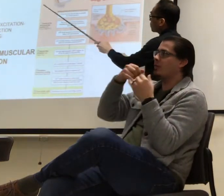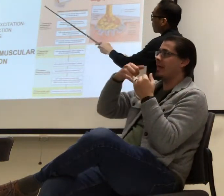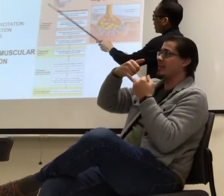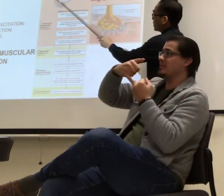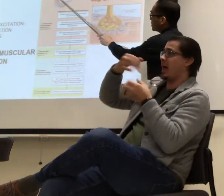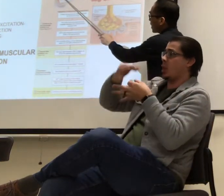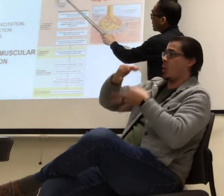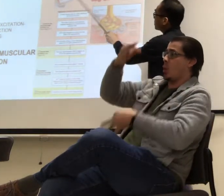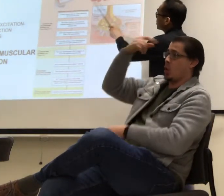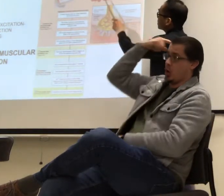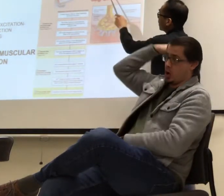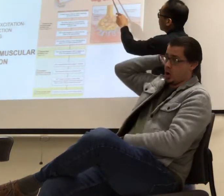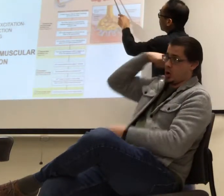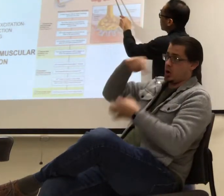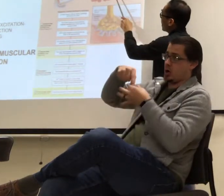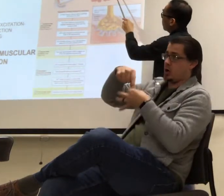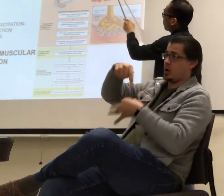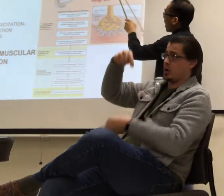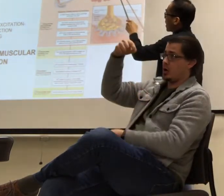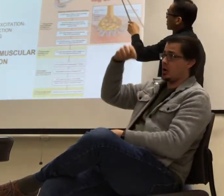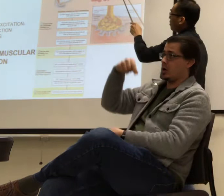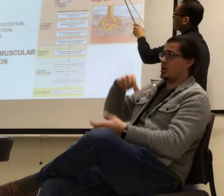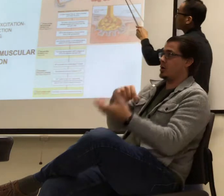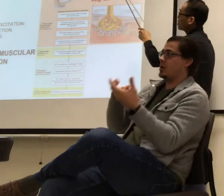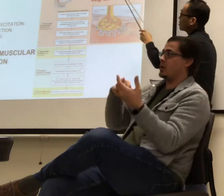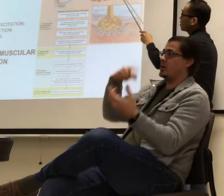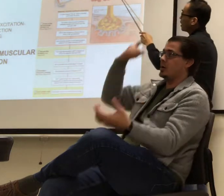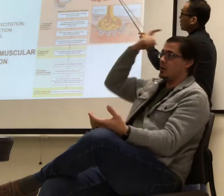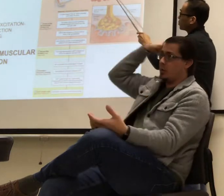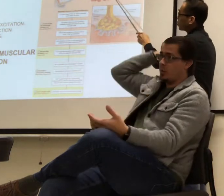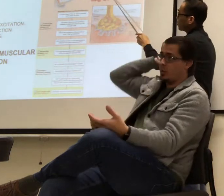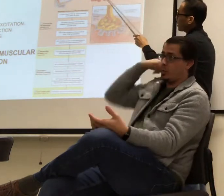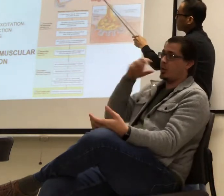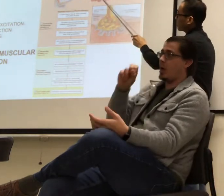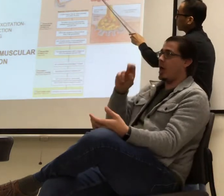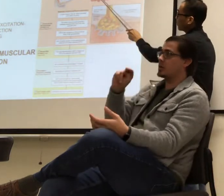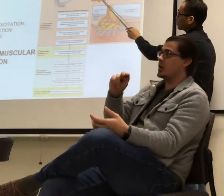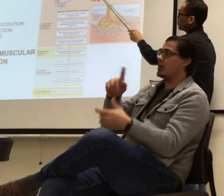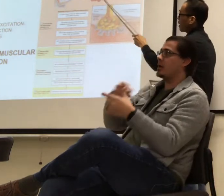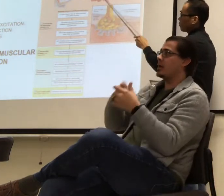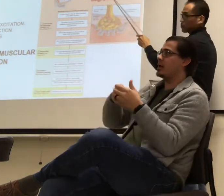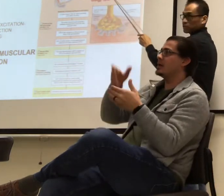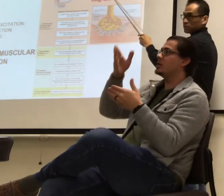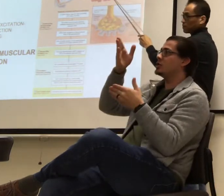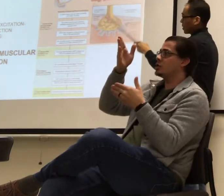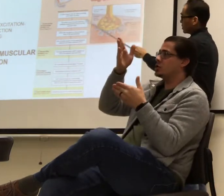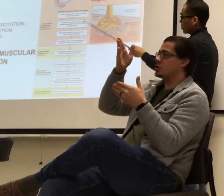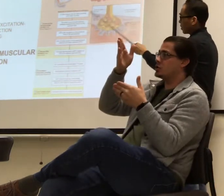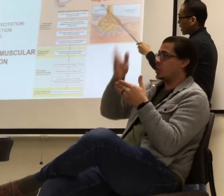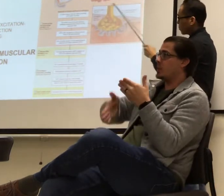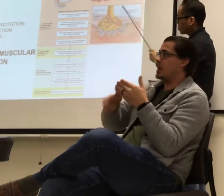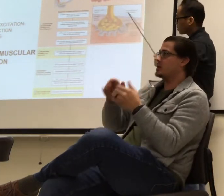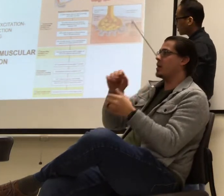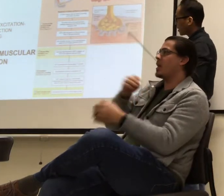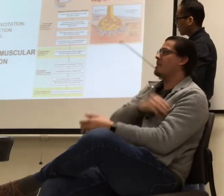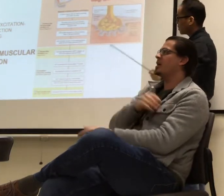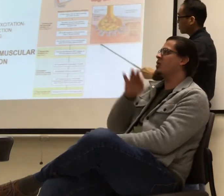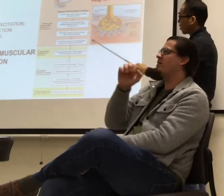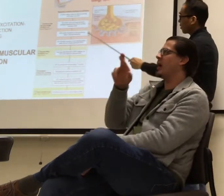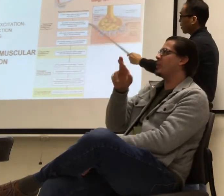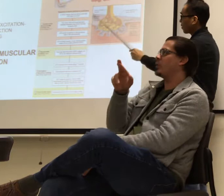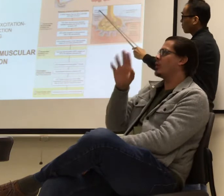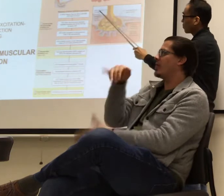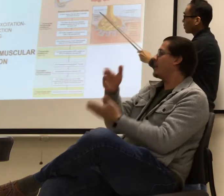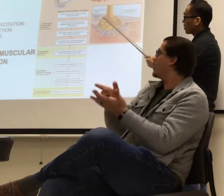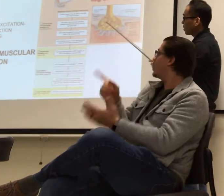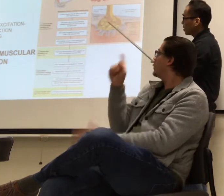cord, and it sends this telephone cable, the axon, and it terminates on the muscle fibers. And so again, we're just looking at this